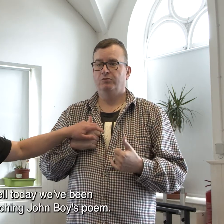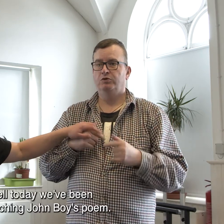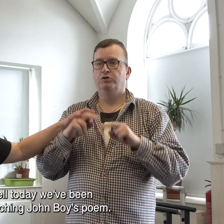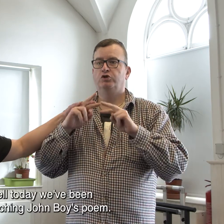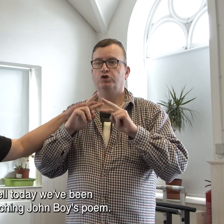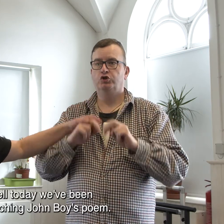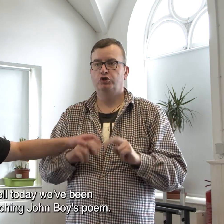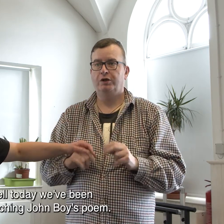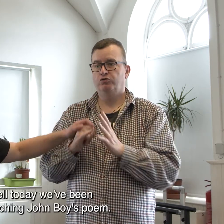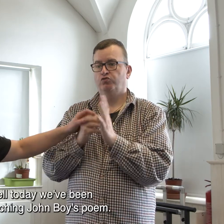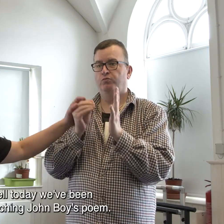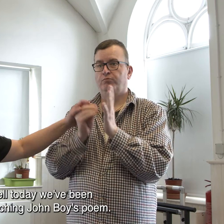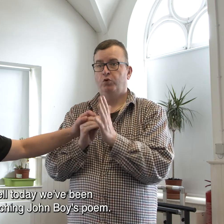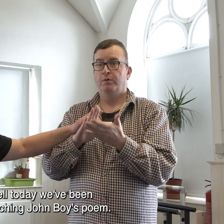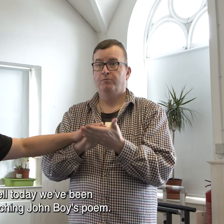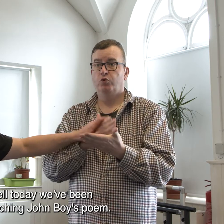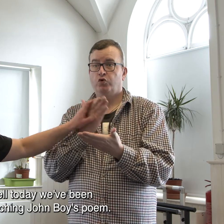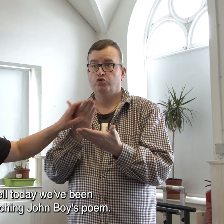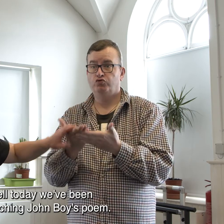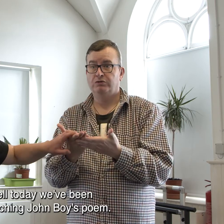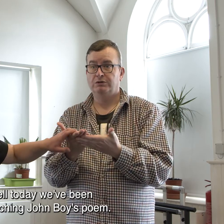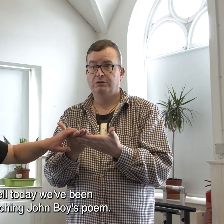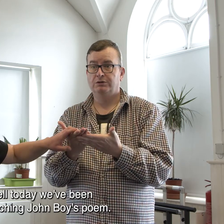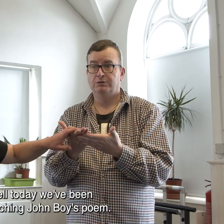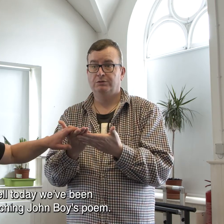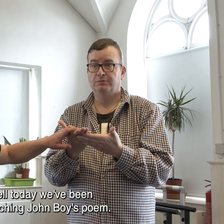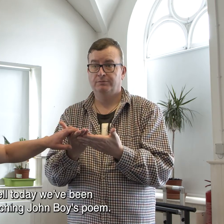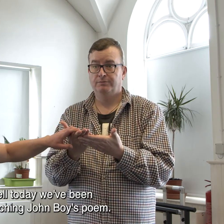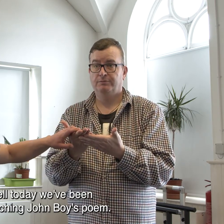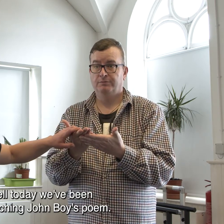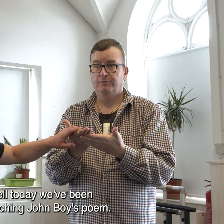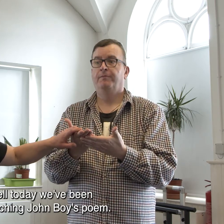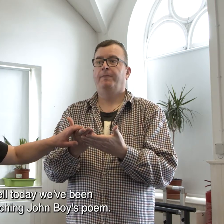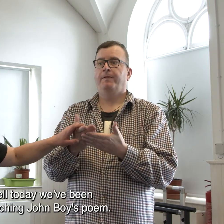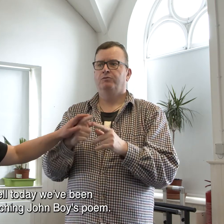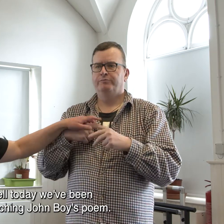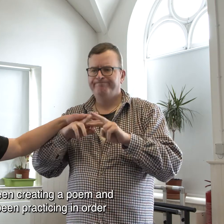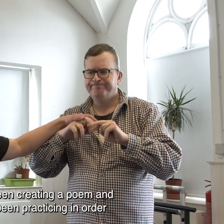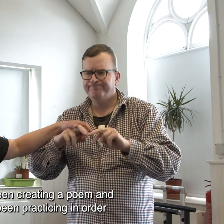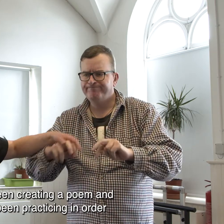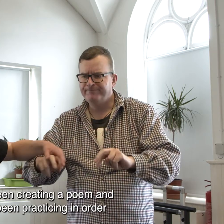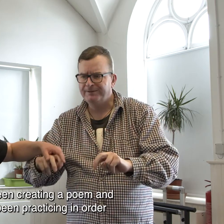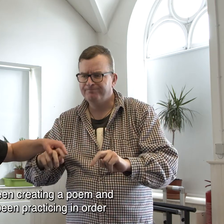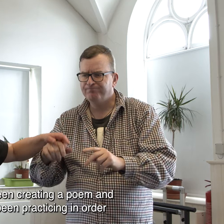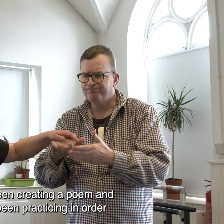Well, today we've been researching John Boy's poem. He's been creating a